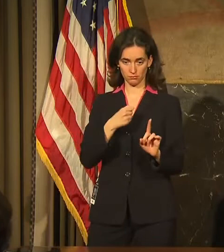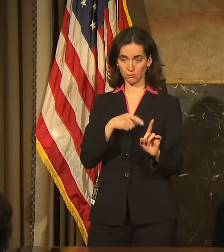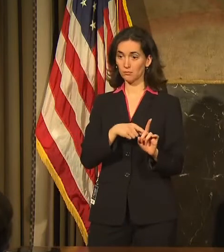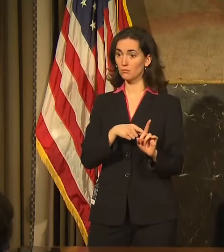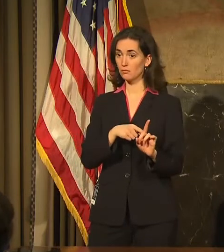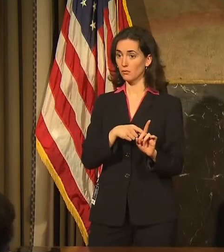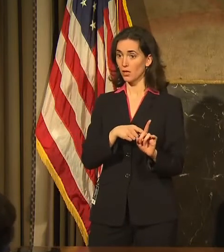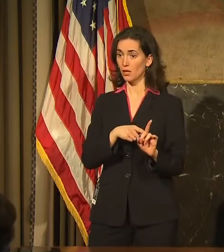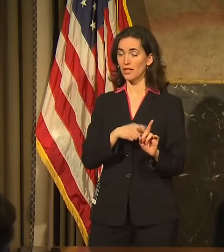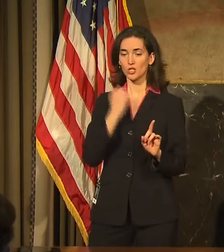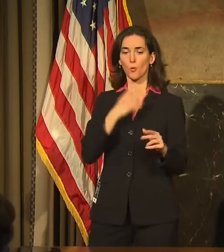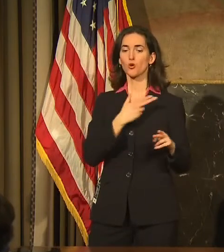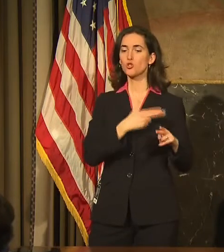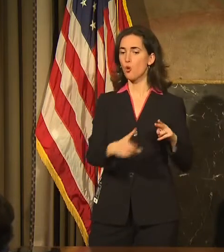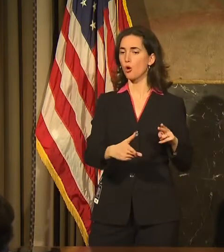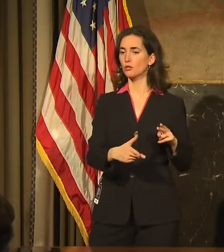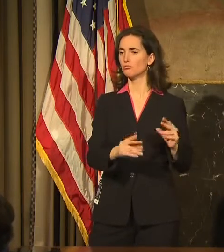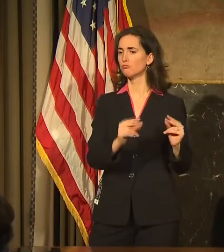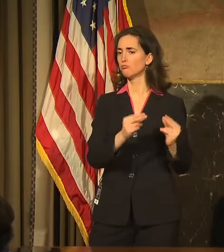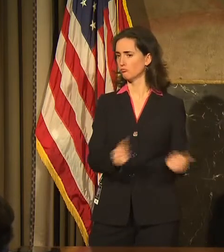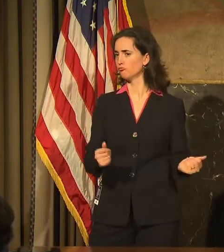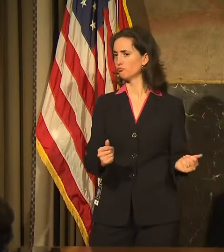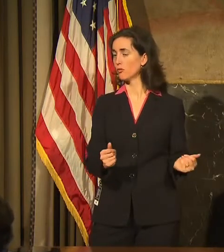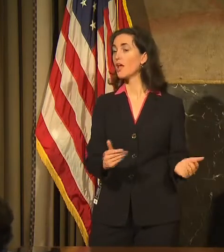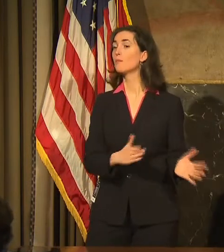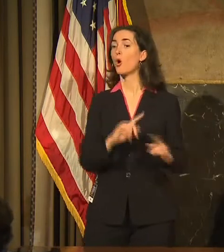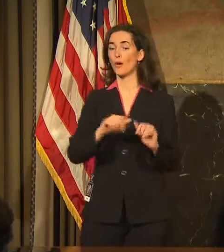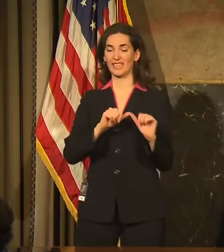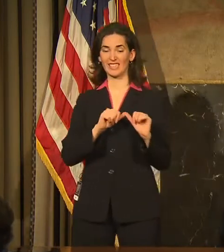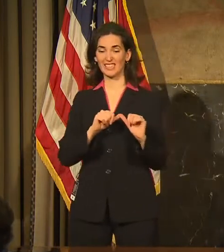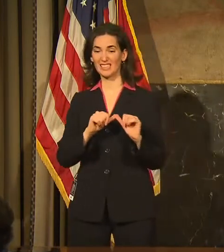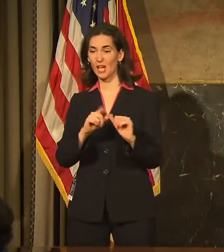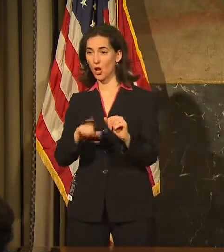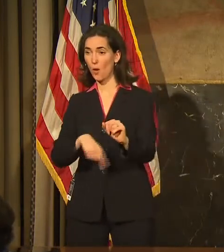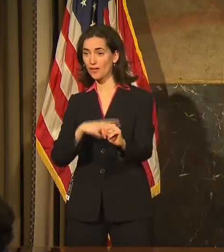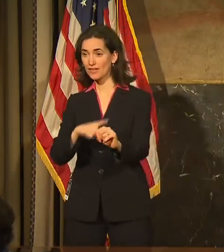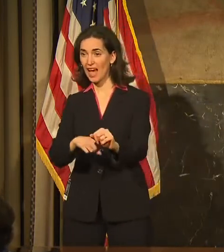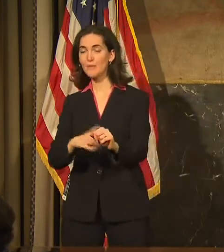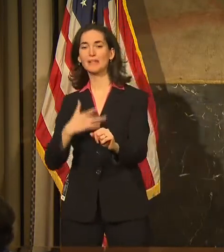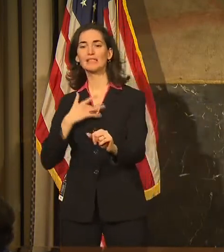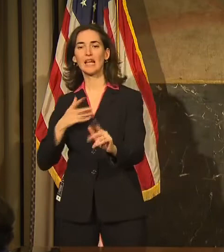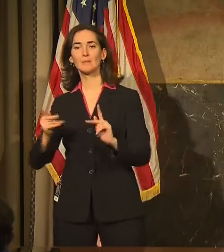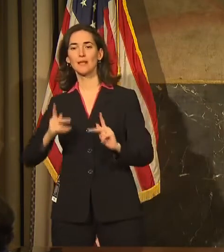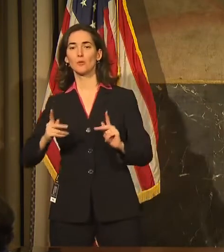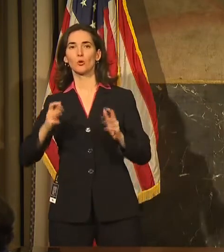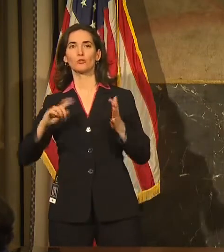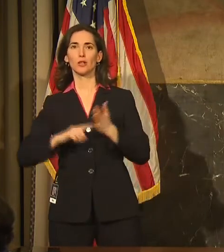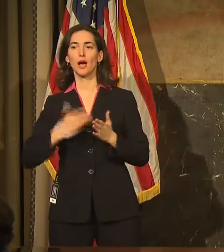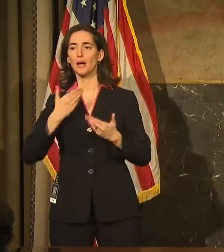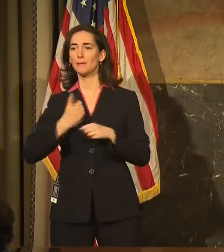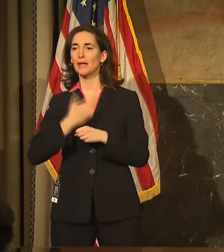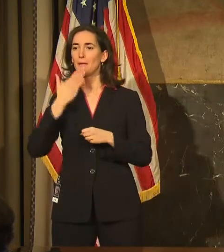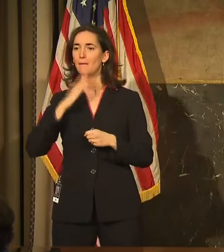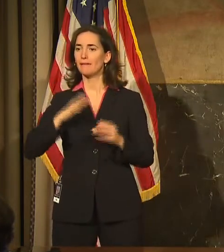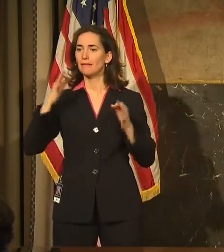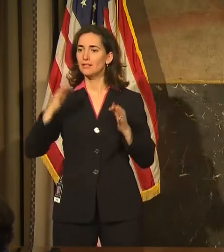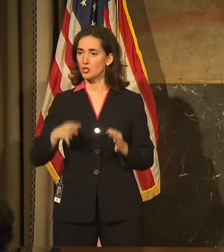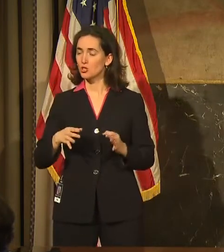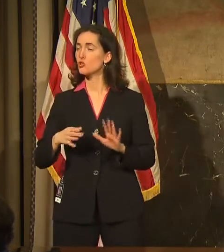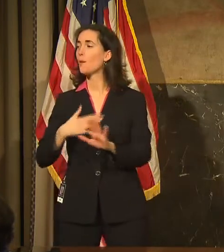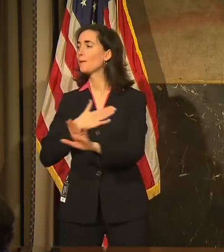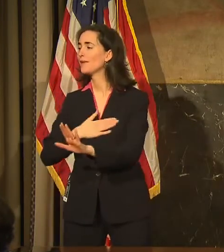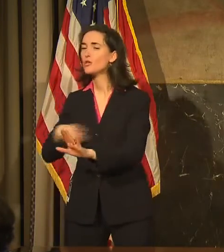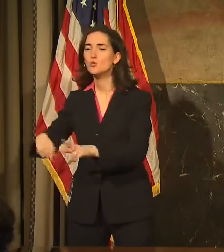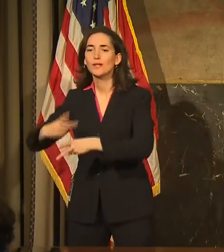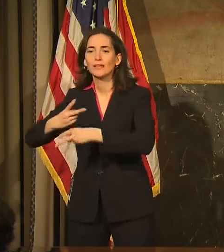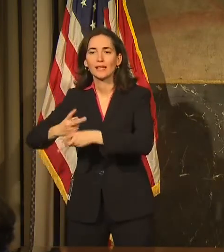make poor decisions. And so just really want to encourage people to do everything they can to make the best possible decisions for